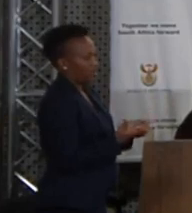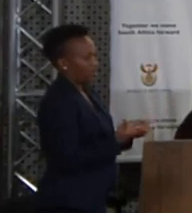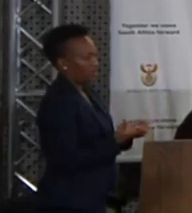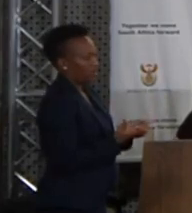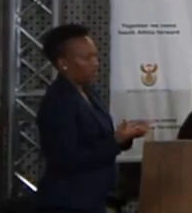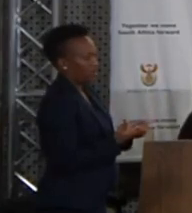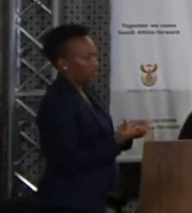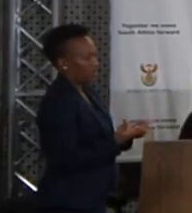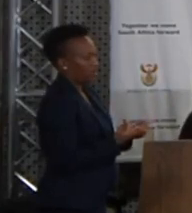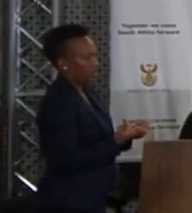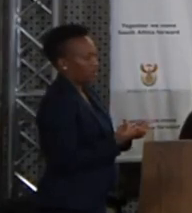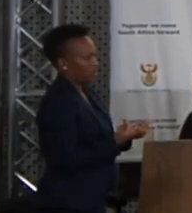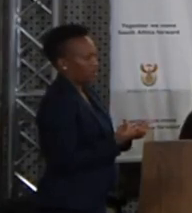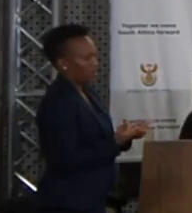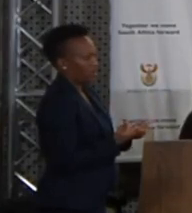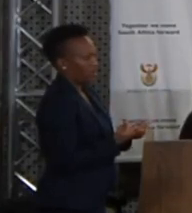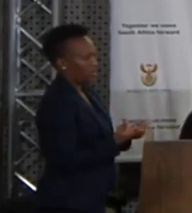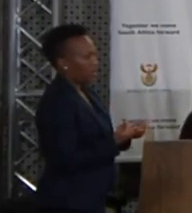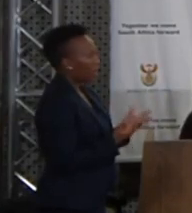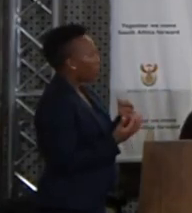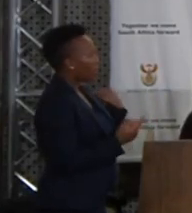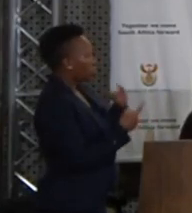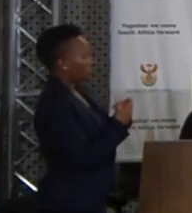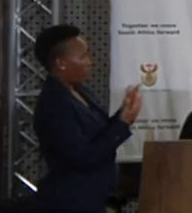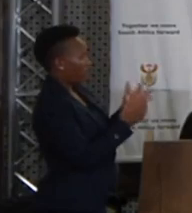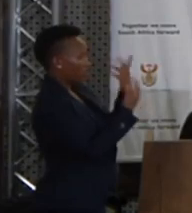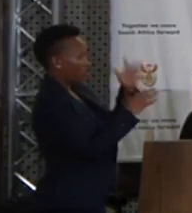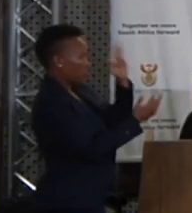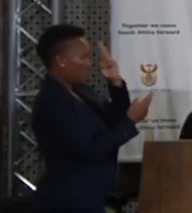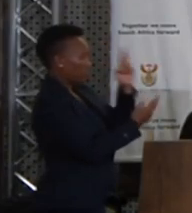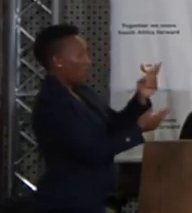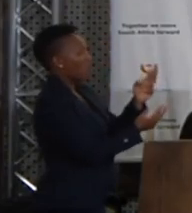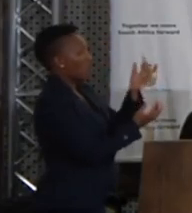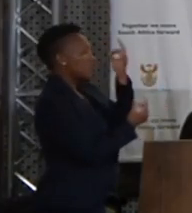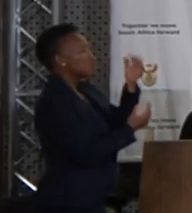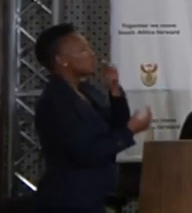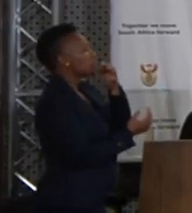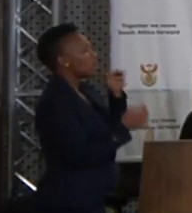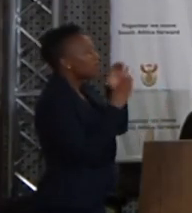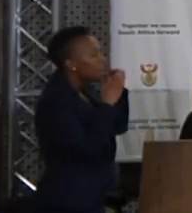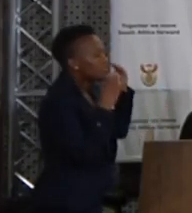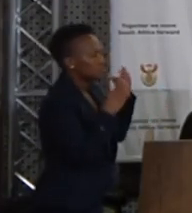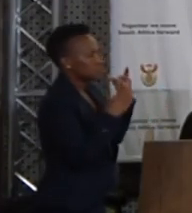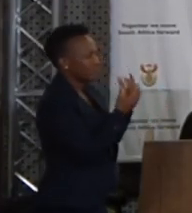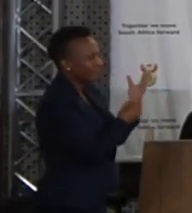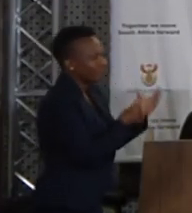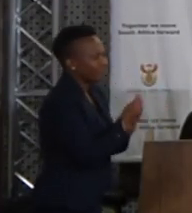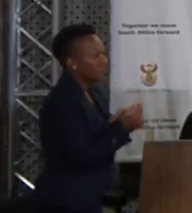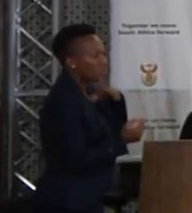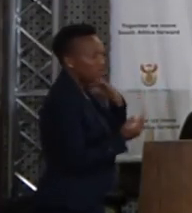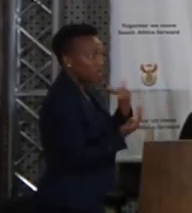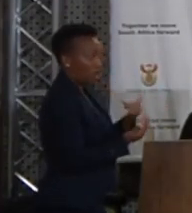there's a reported worldwide shortage of protective gear. How will government meet this demand as it relates to